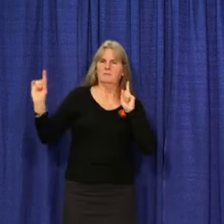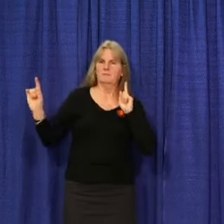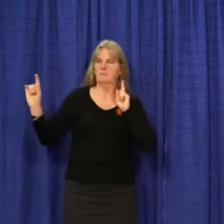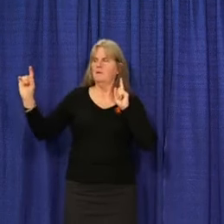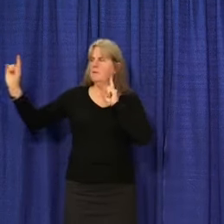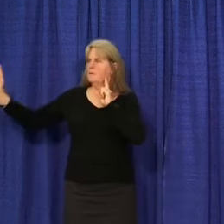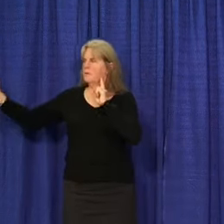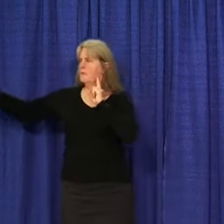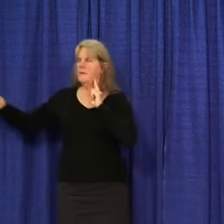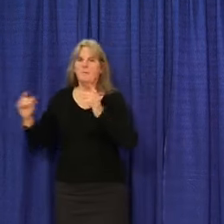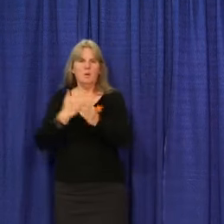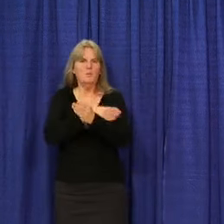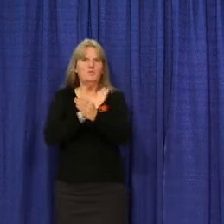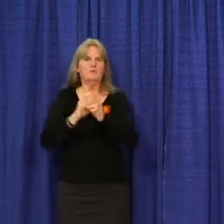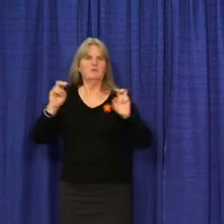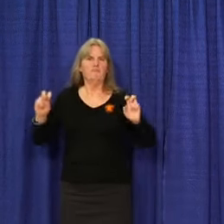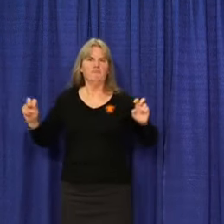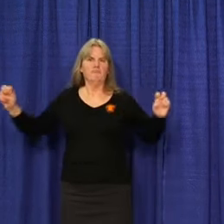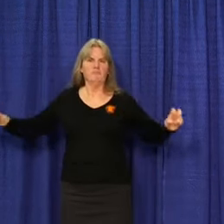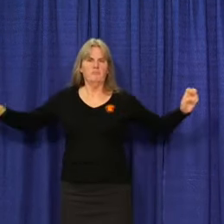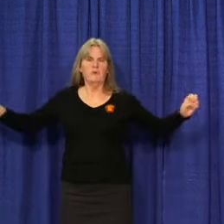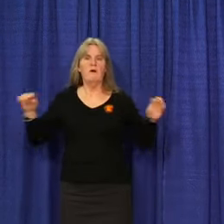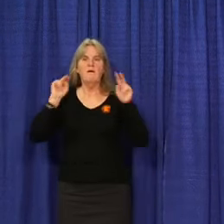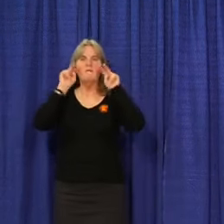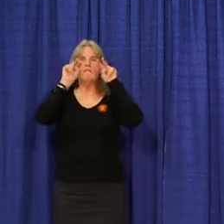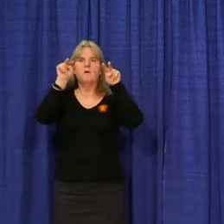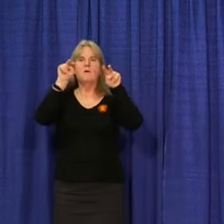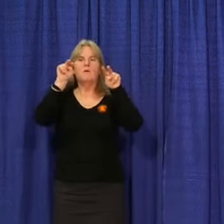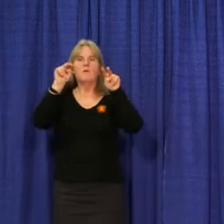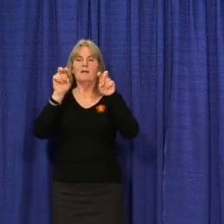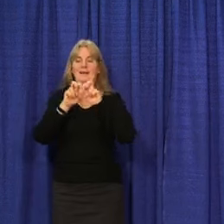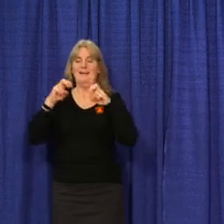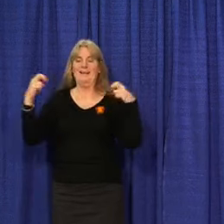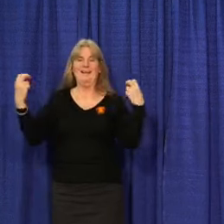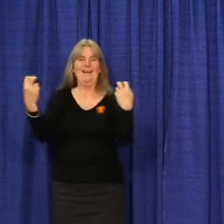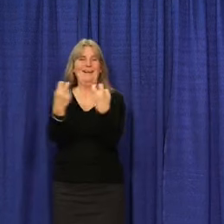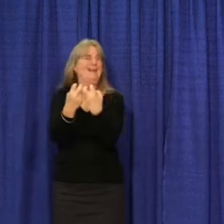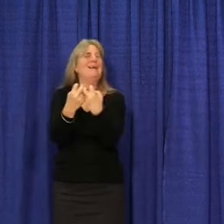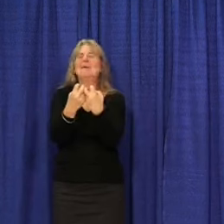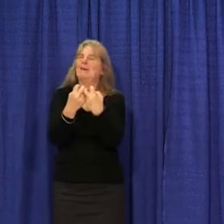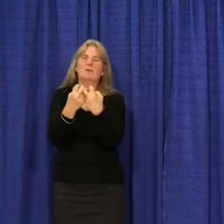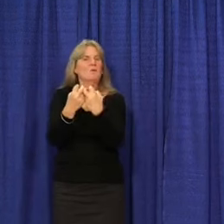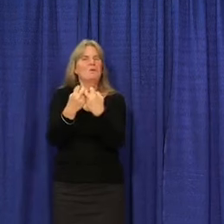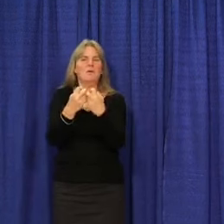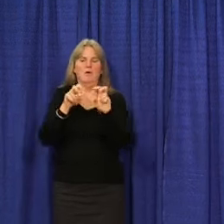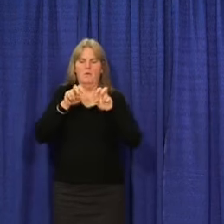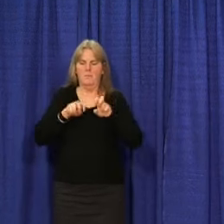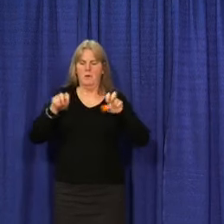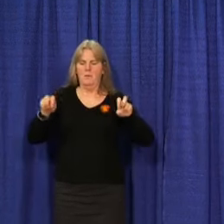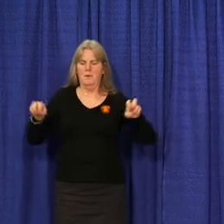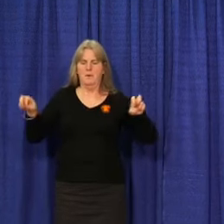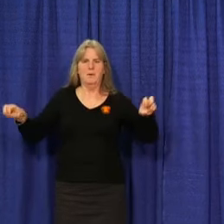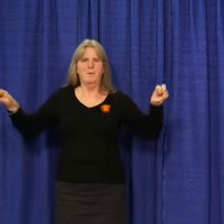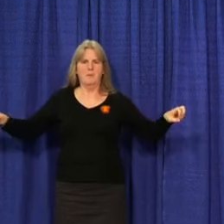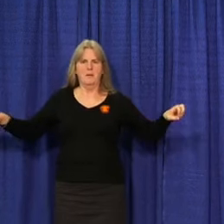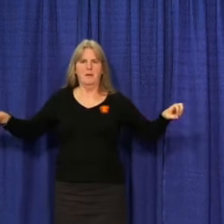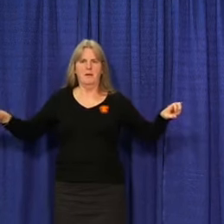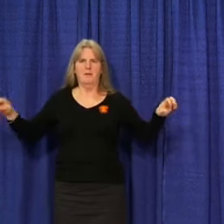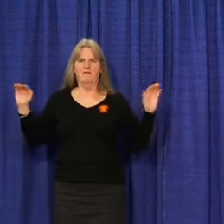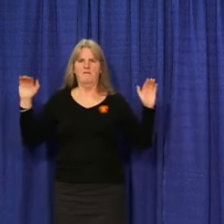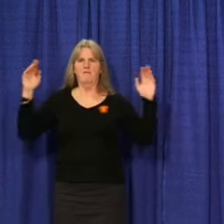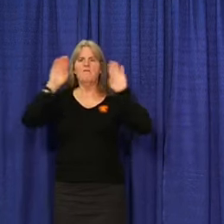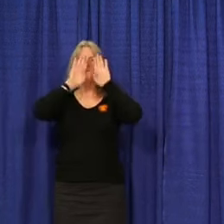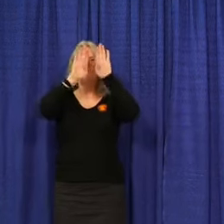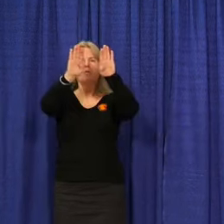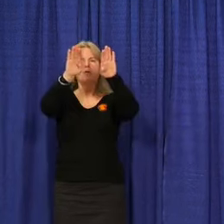and musicians at all times, facing forward while singing or playing the instrument, so not in a circle or facing each